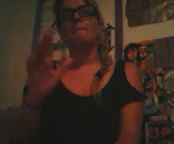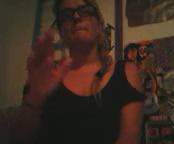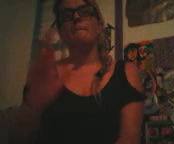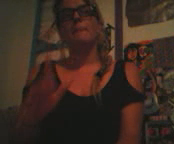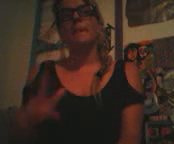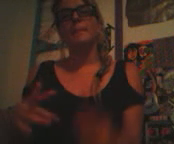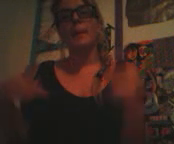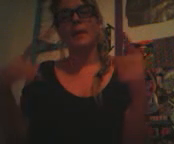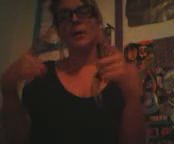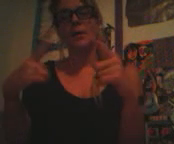products.